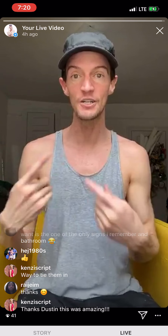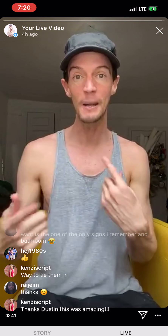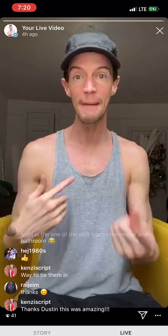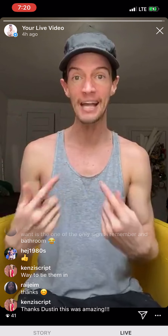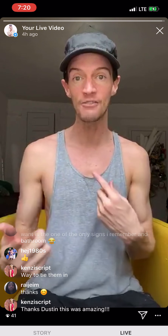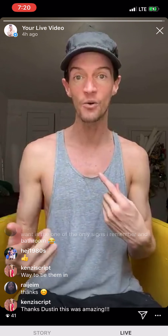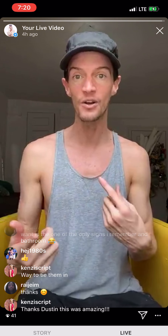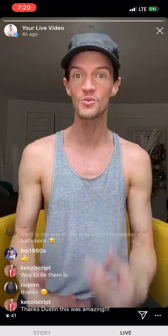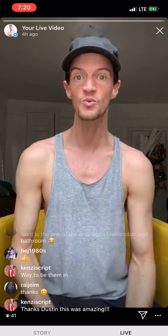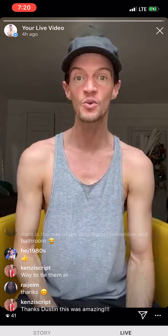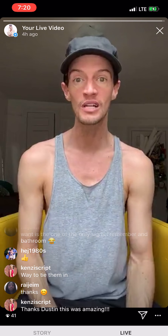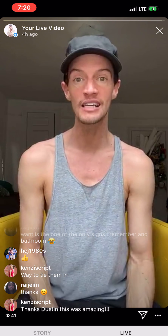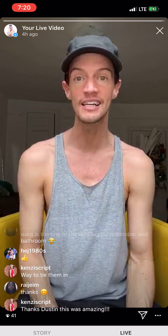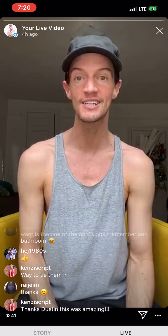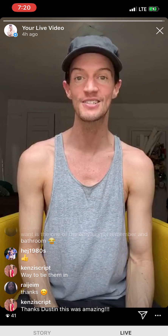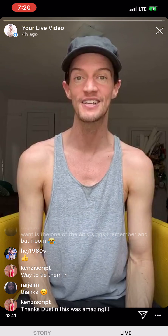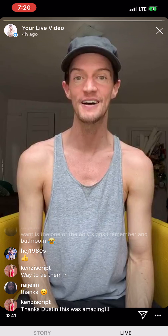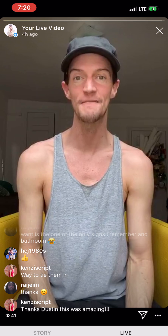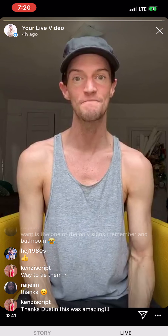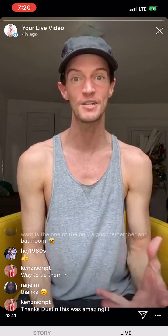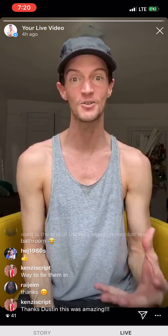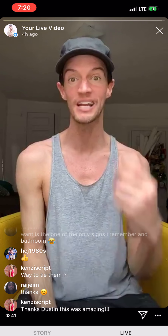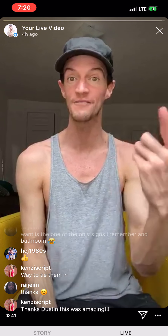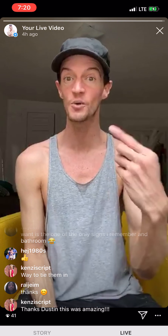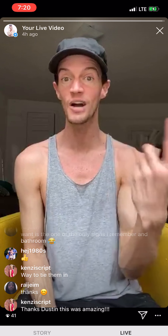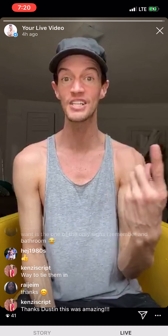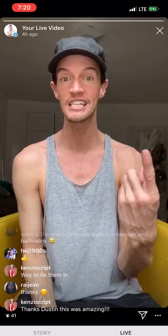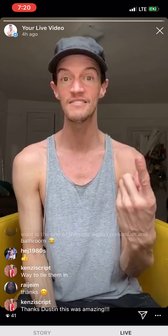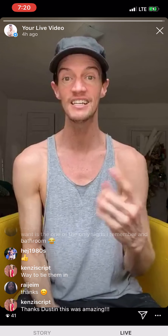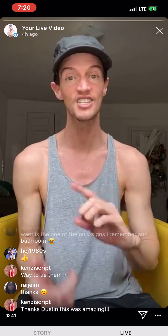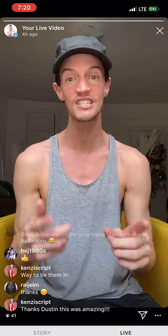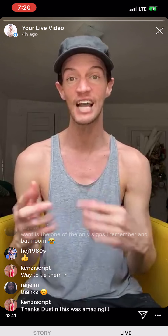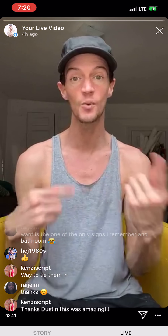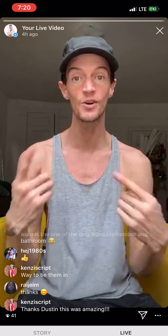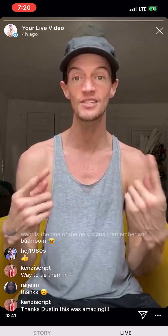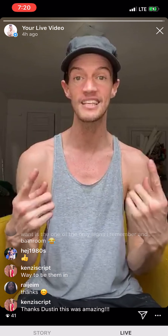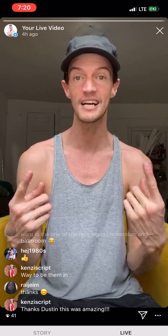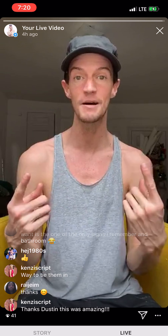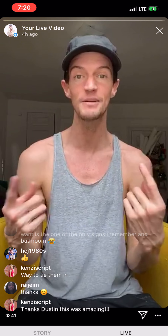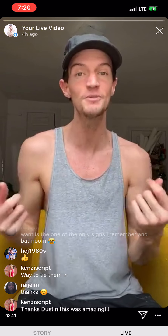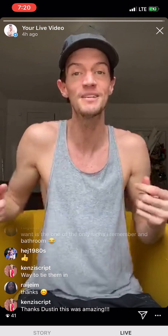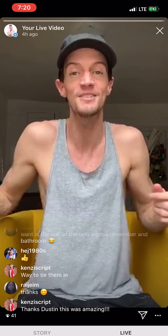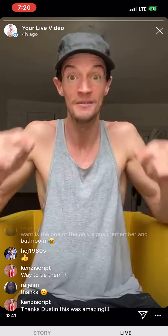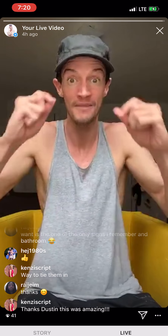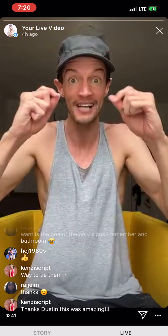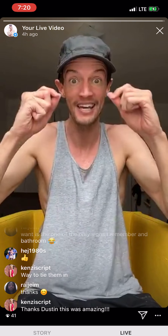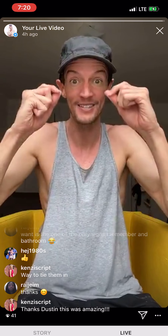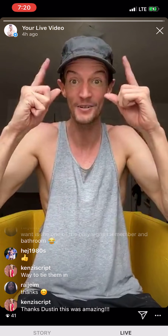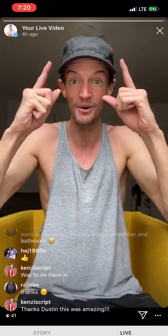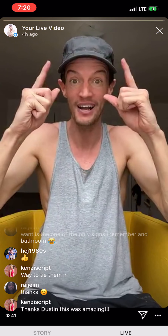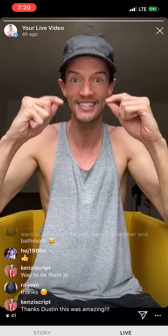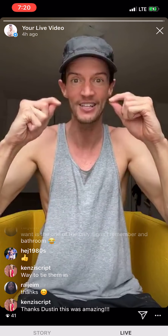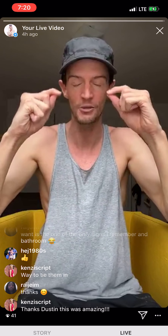it back and forth really is, um, is great. If you're watching TV, just sign words as they come up and you'll be, again, surprised. You'll be